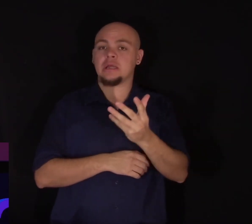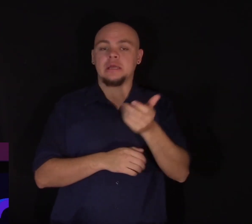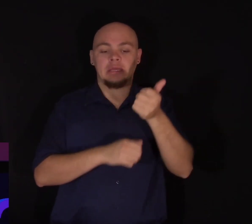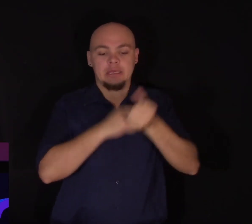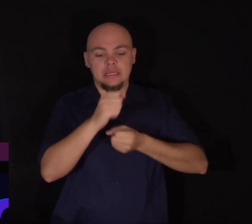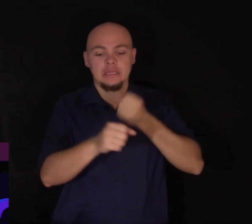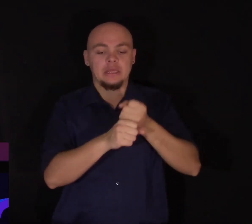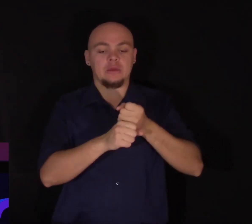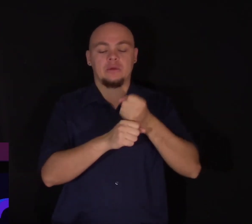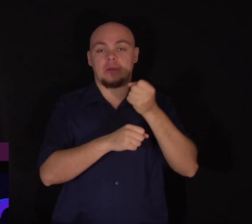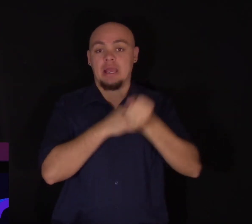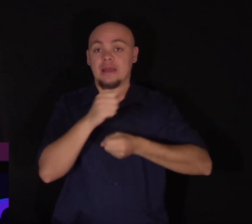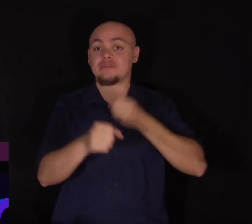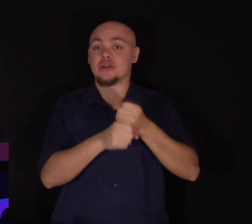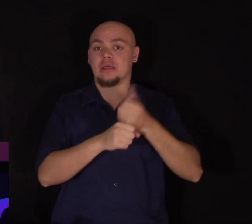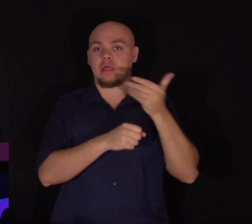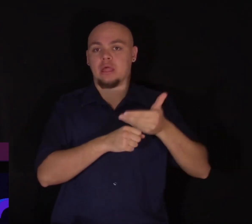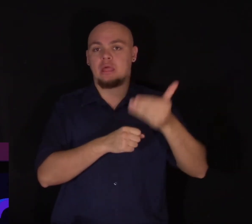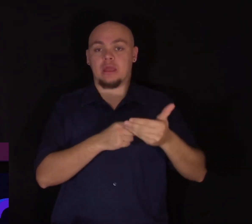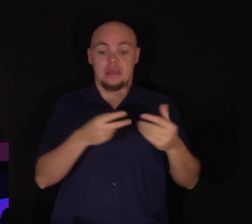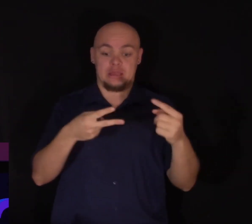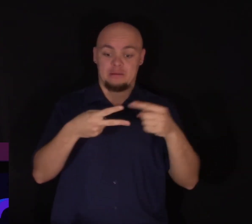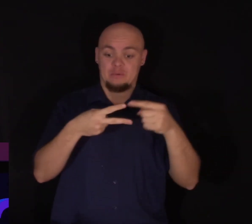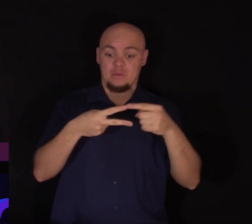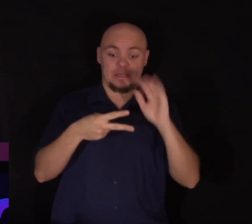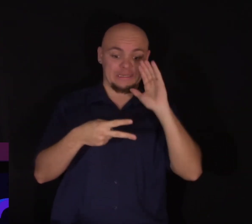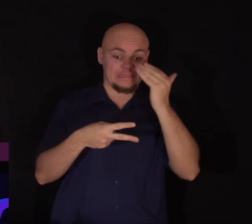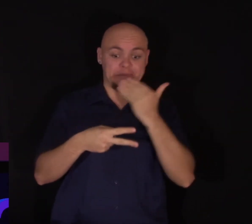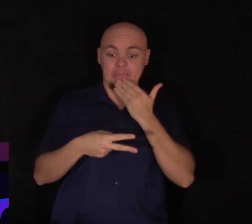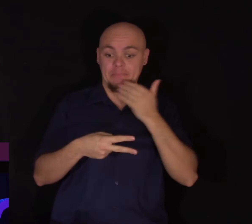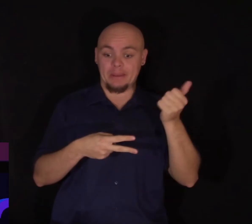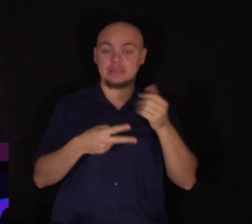year, number one seems like our best option.